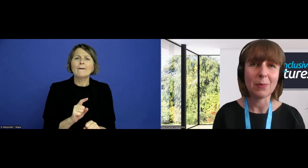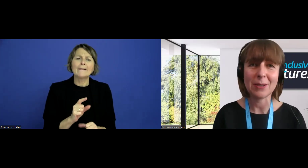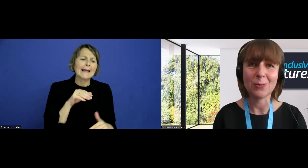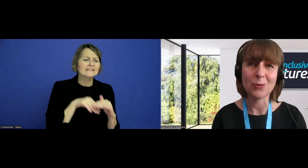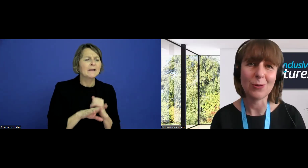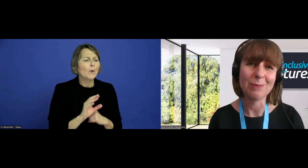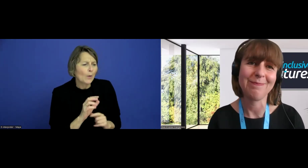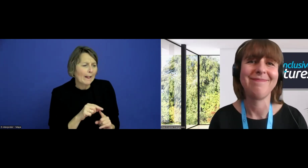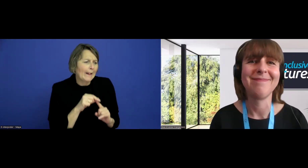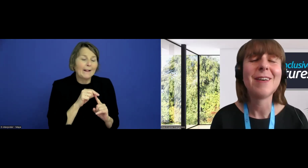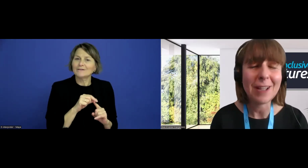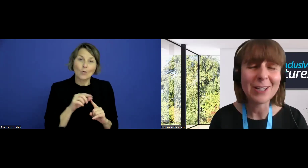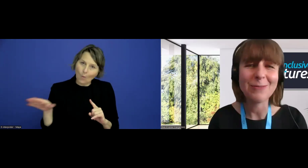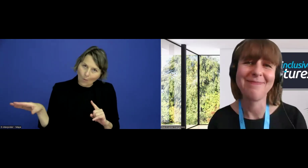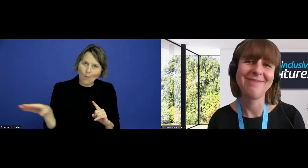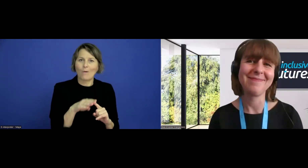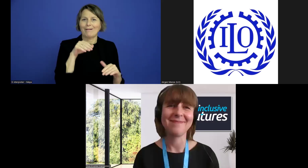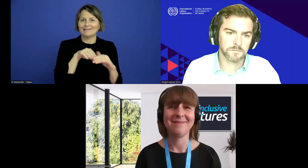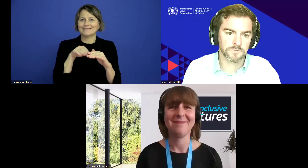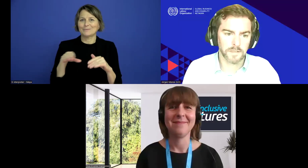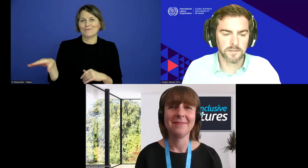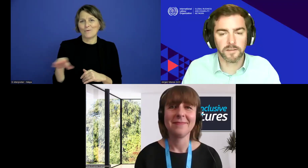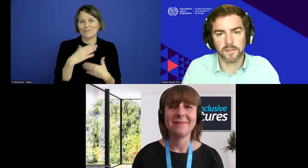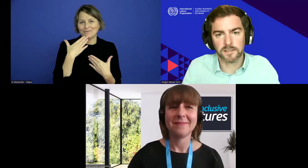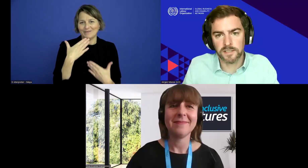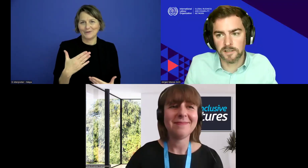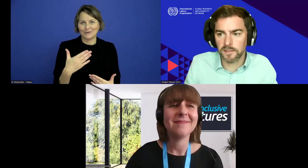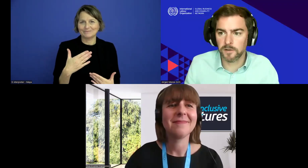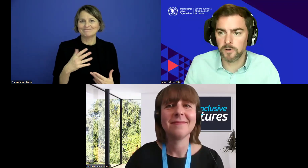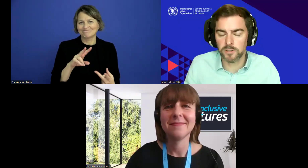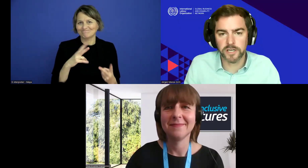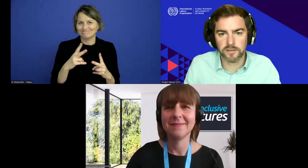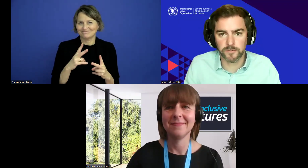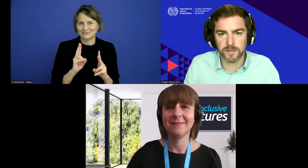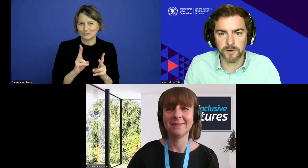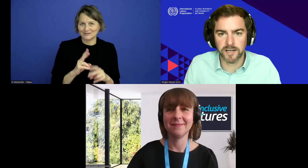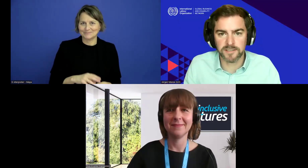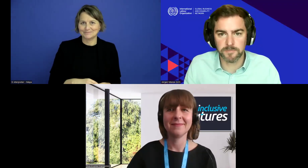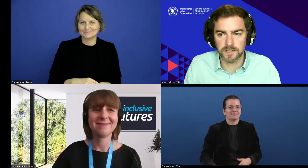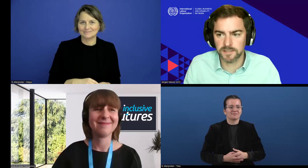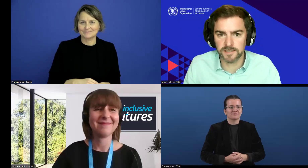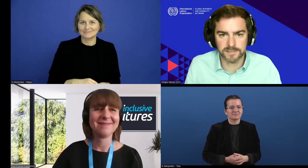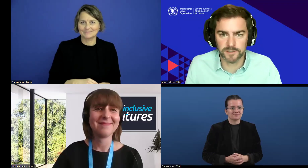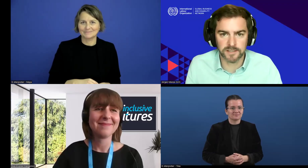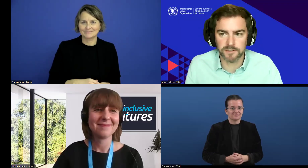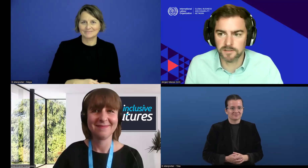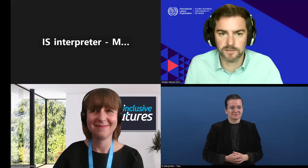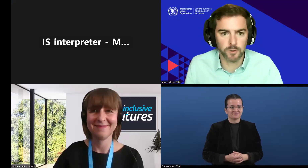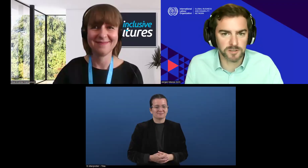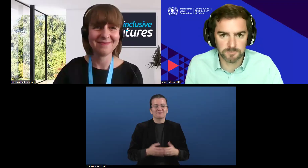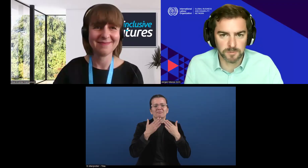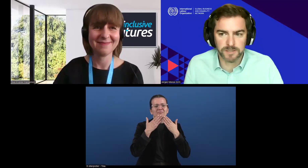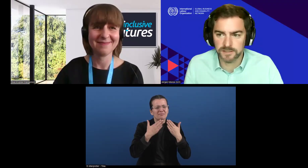norm applicable to all. Thank you. Excellent. Thanks, Eva. I think we all share this dream where accessibility is not